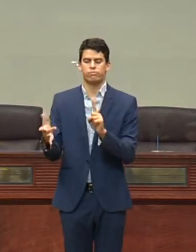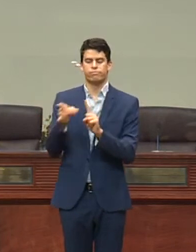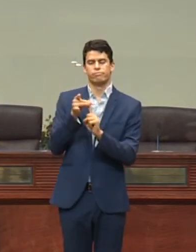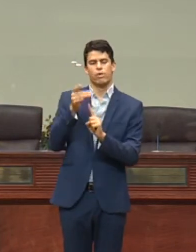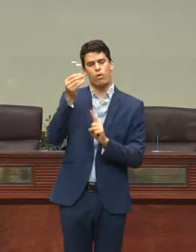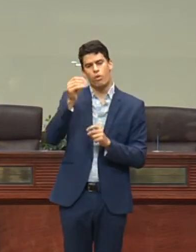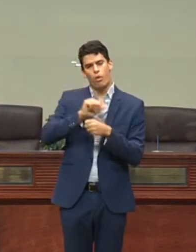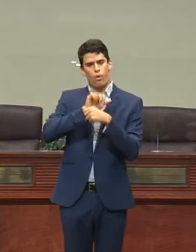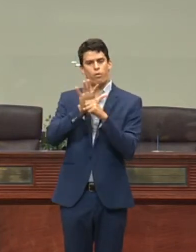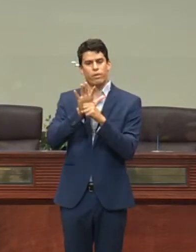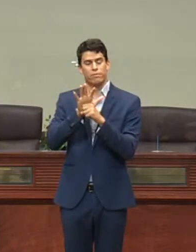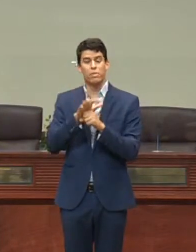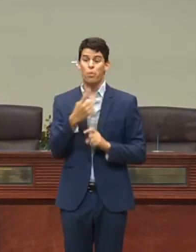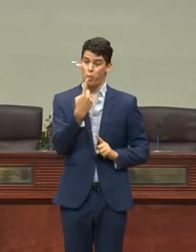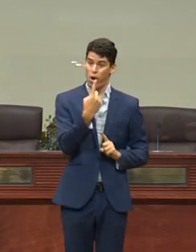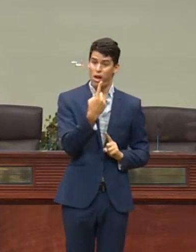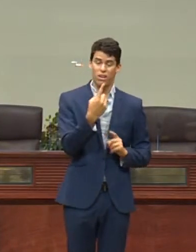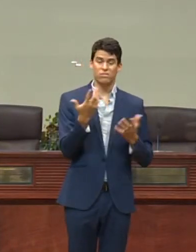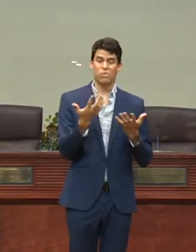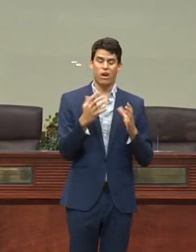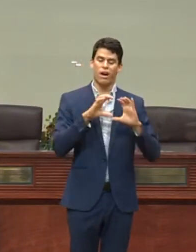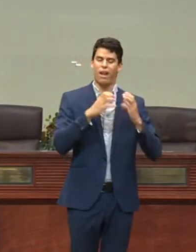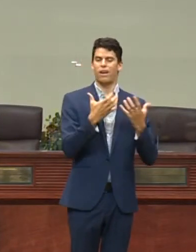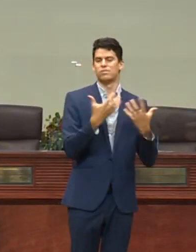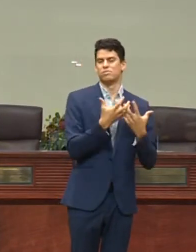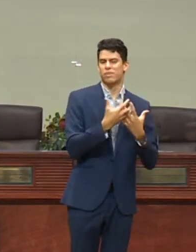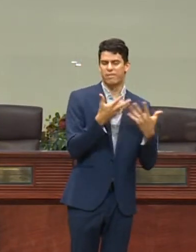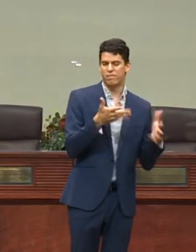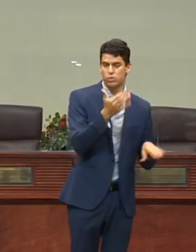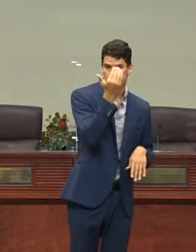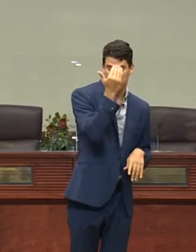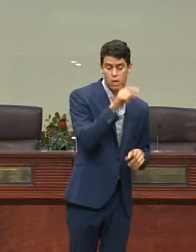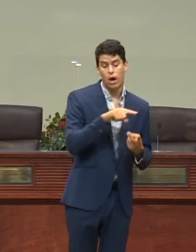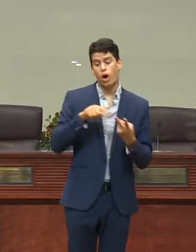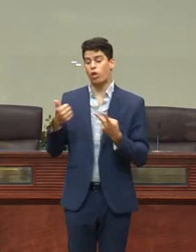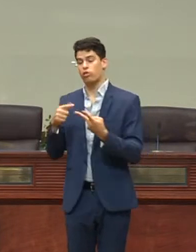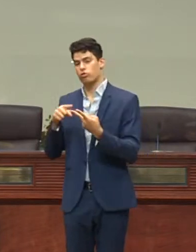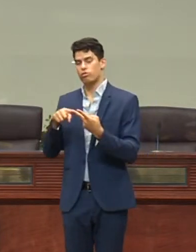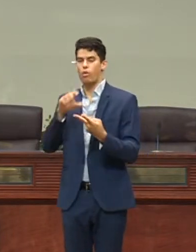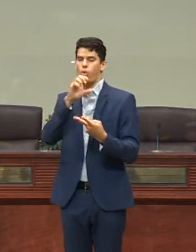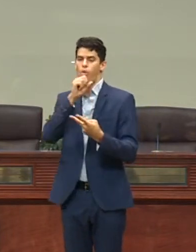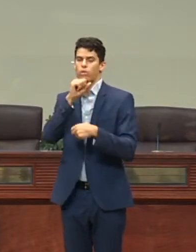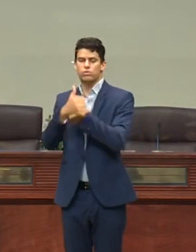of mine. The other was an Orange County employee.